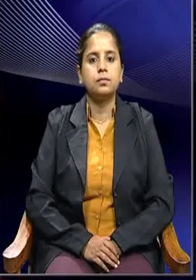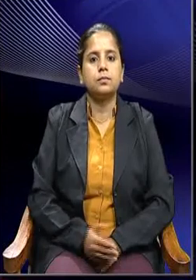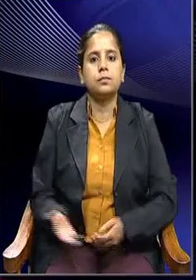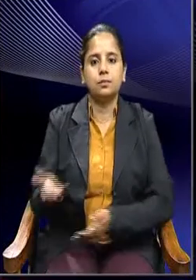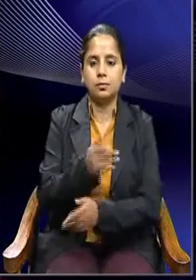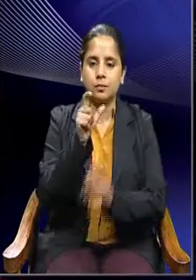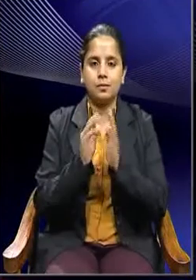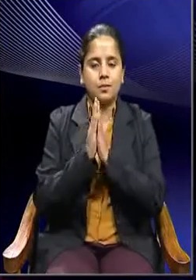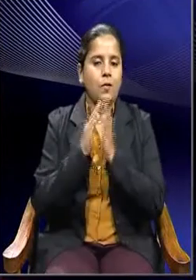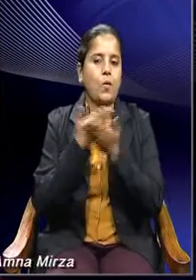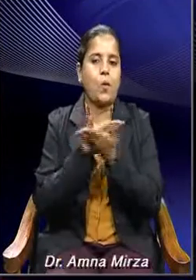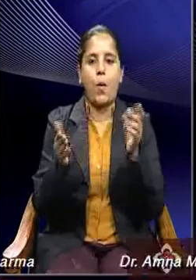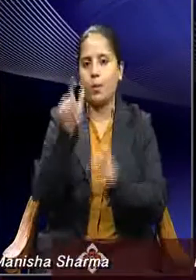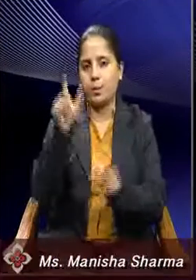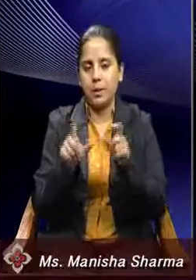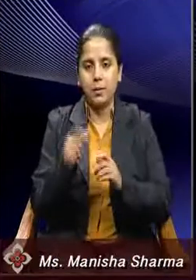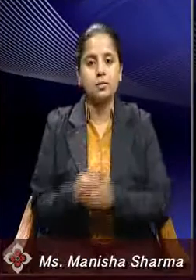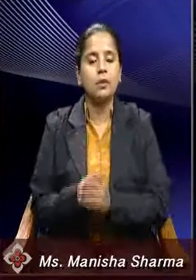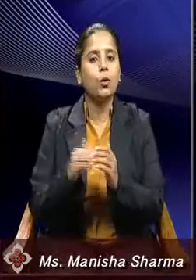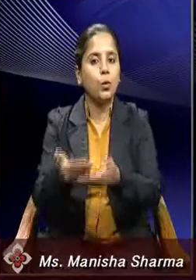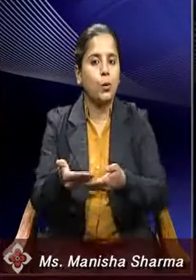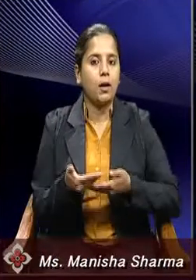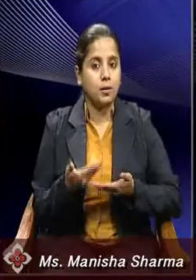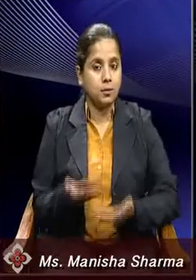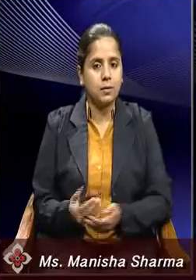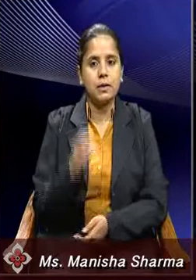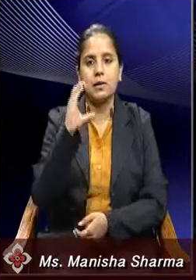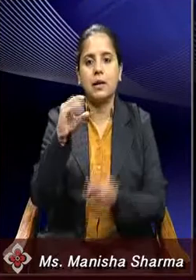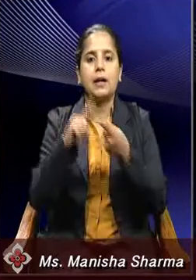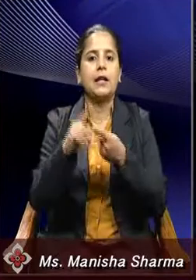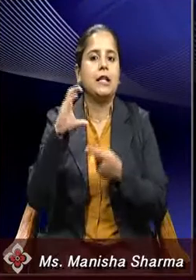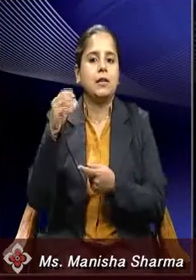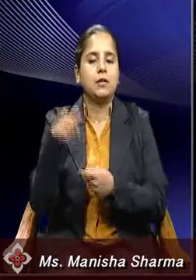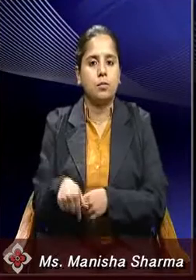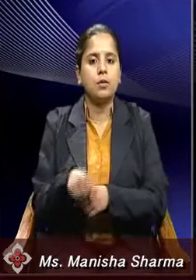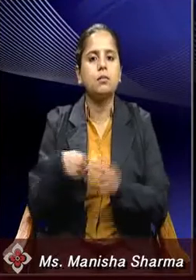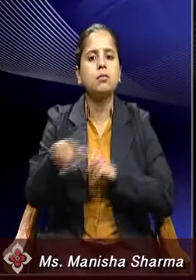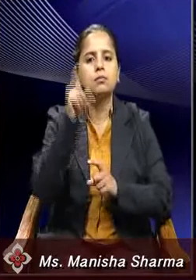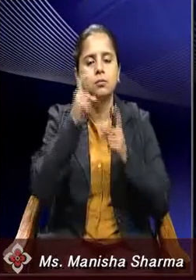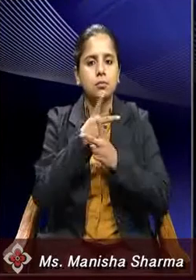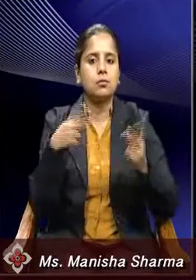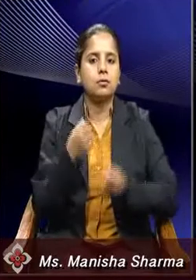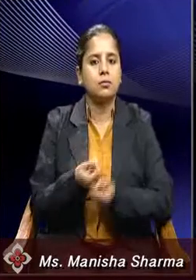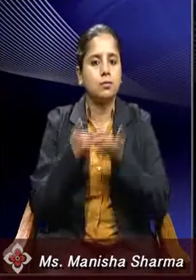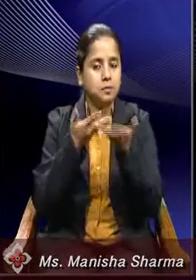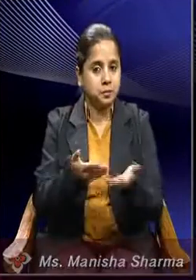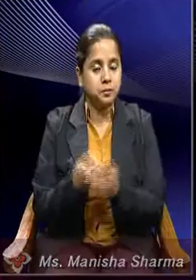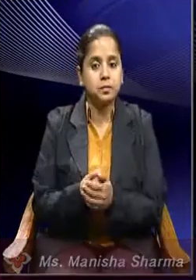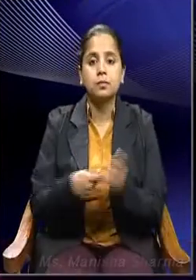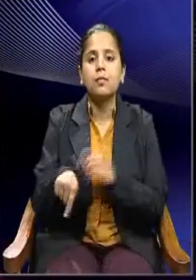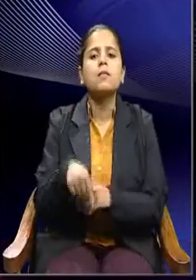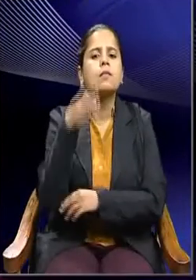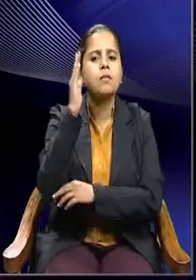Greetings to all. Welcome to CEC Pratikatmak Abhivyakti